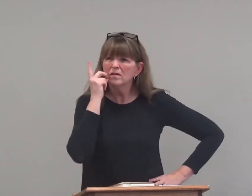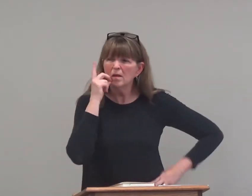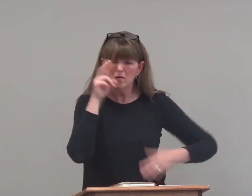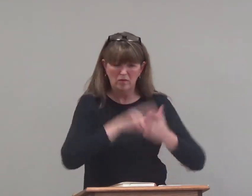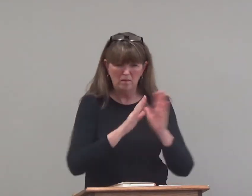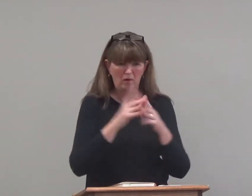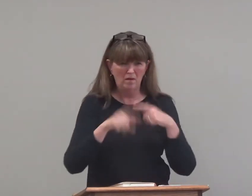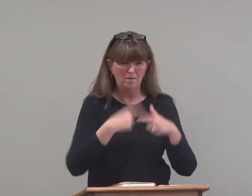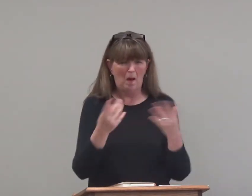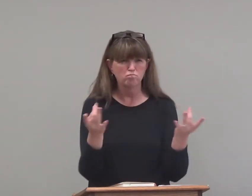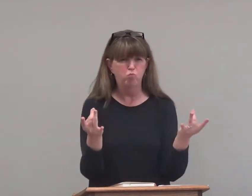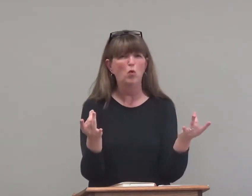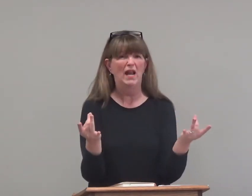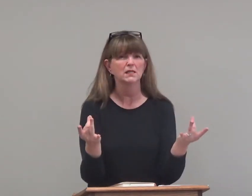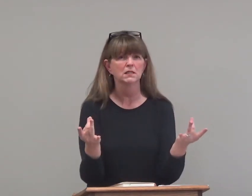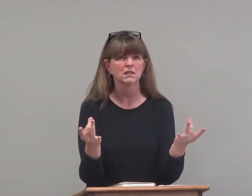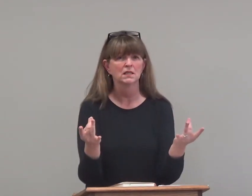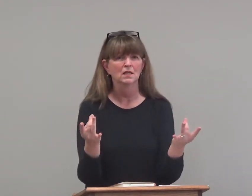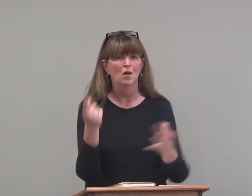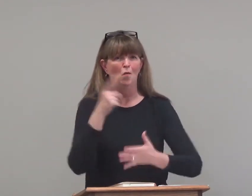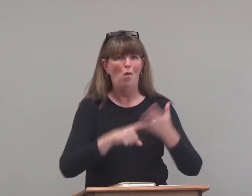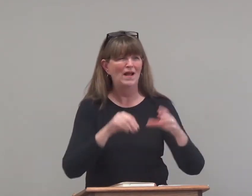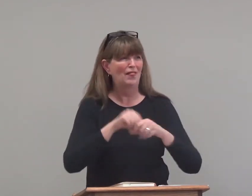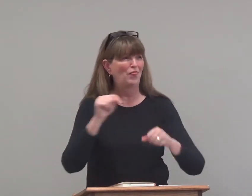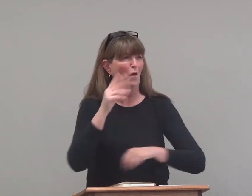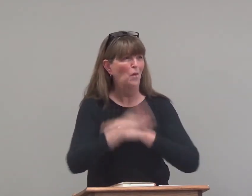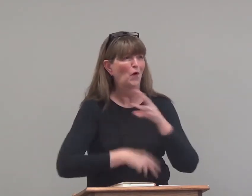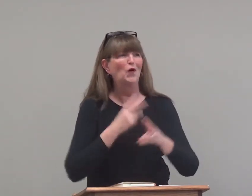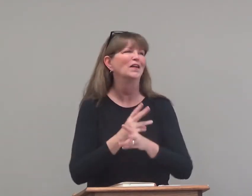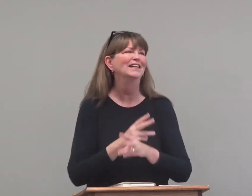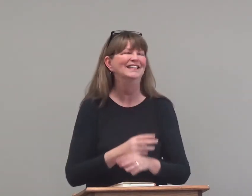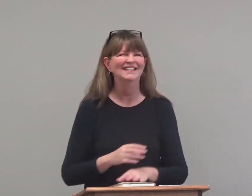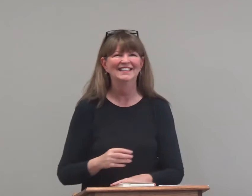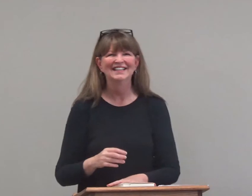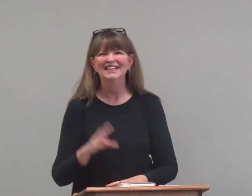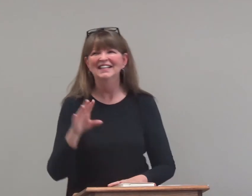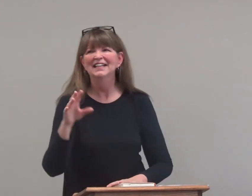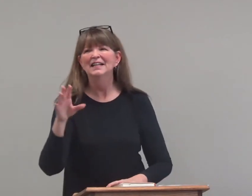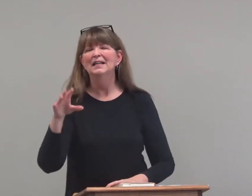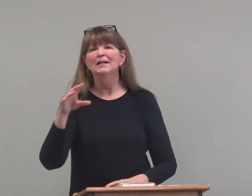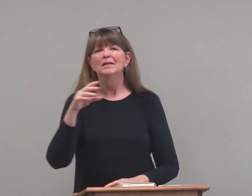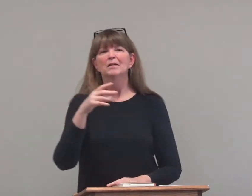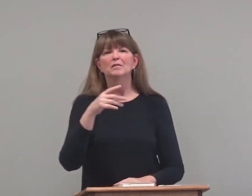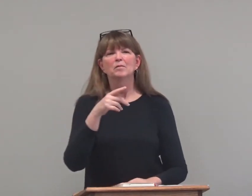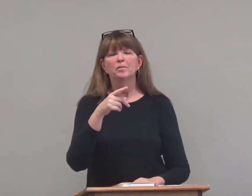I was thinking, huh, why is Pastor Debbie reading a book about Buddhism? What in the world?